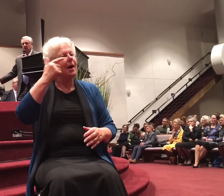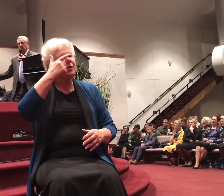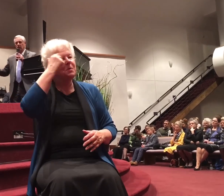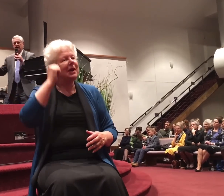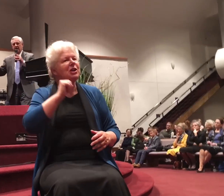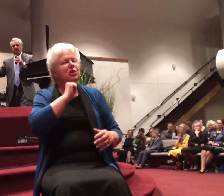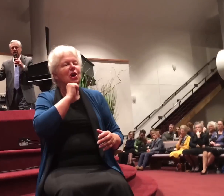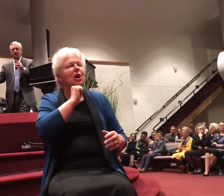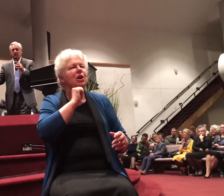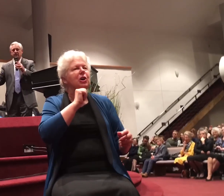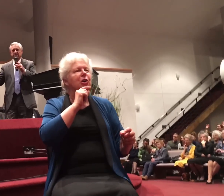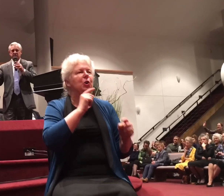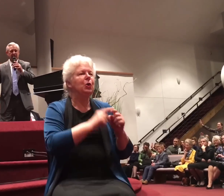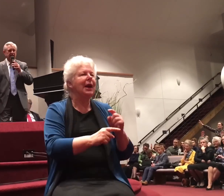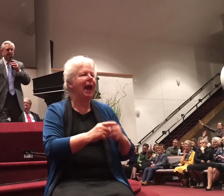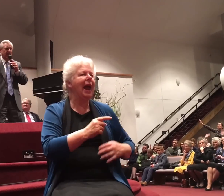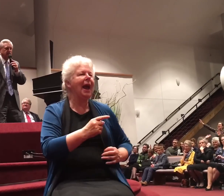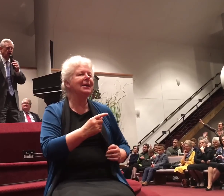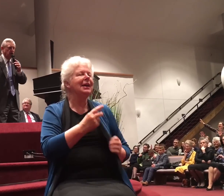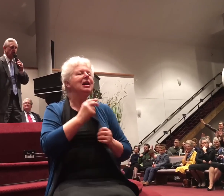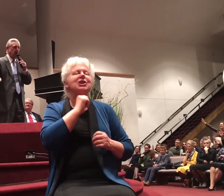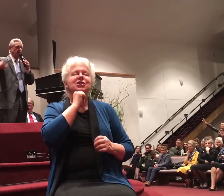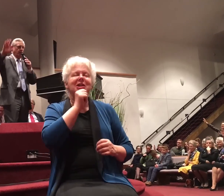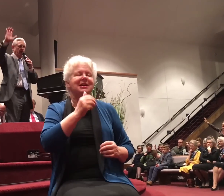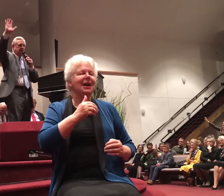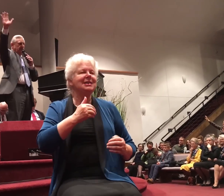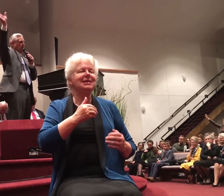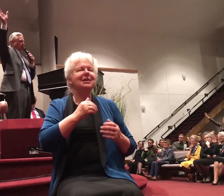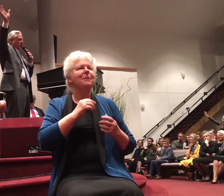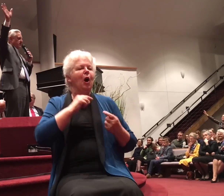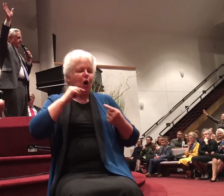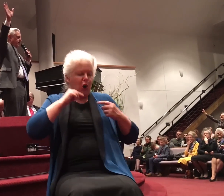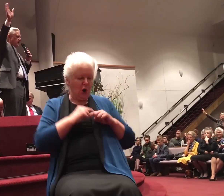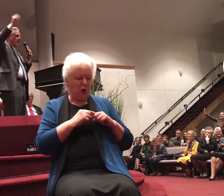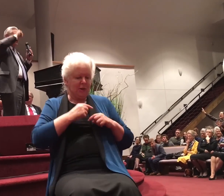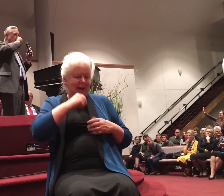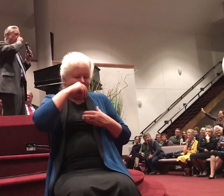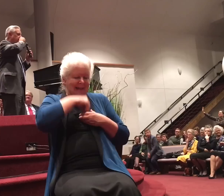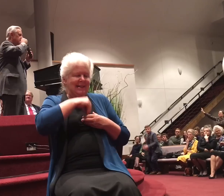smoke. You would never know standing next to her praising the Lord.